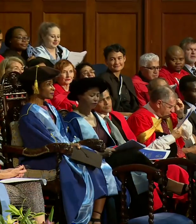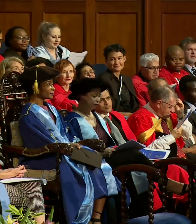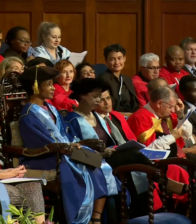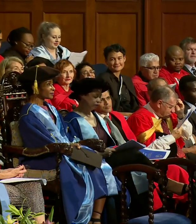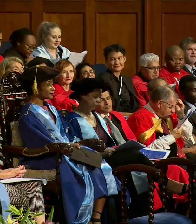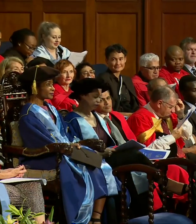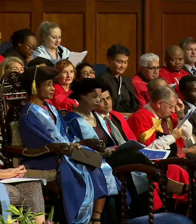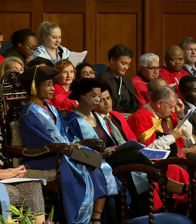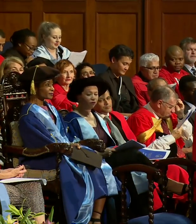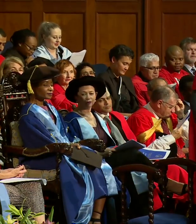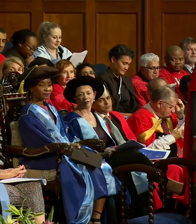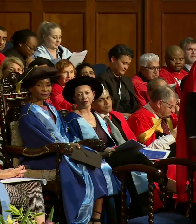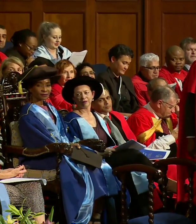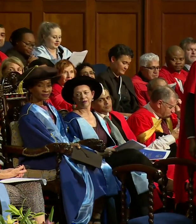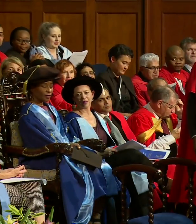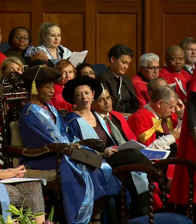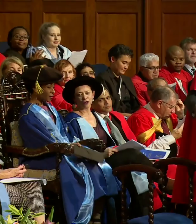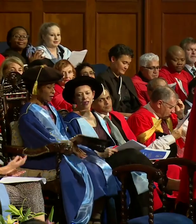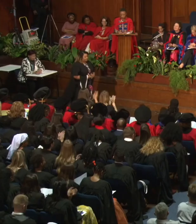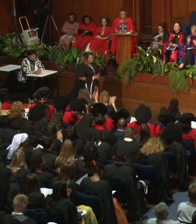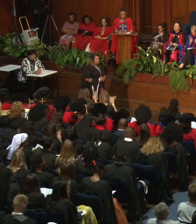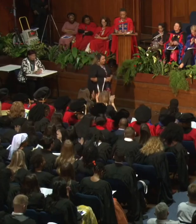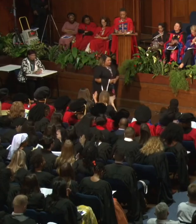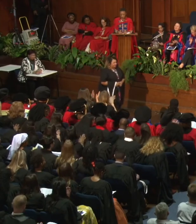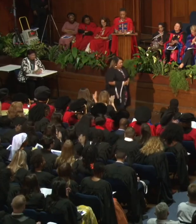With distinction, Antoinette Stevens.